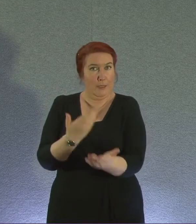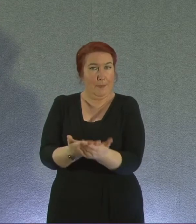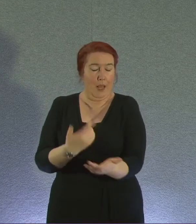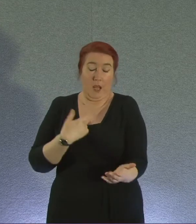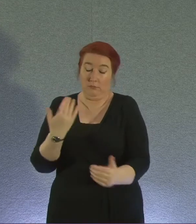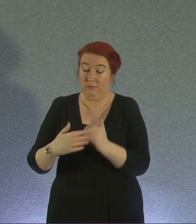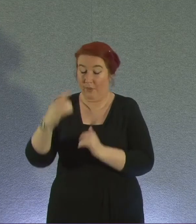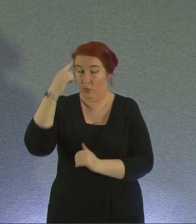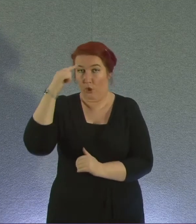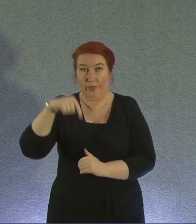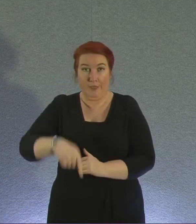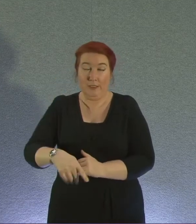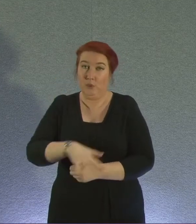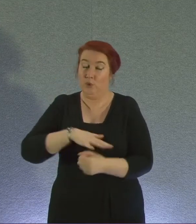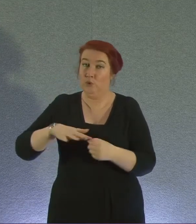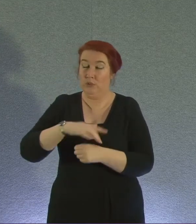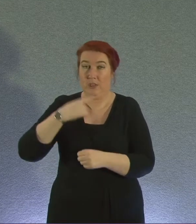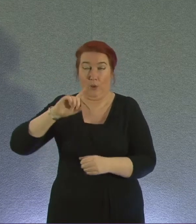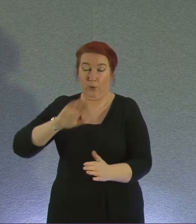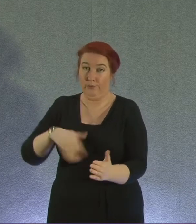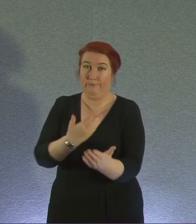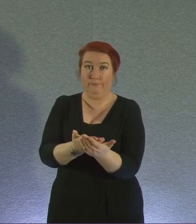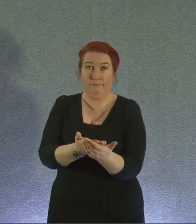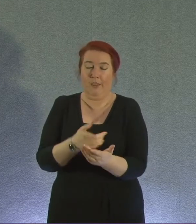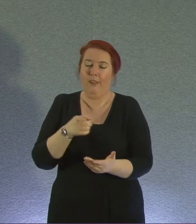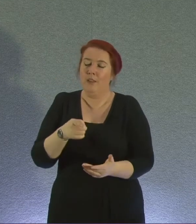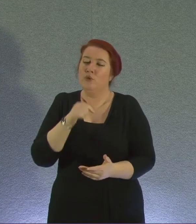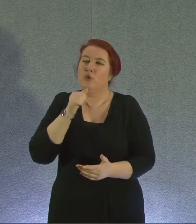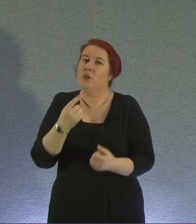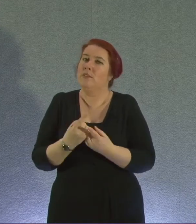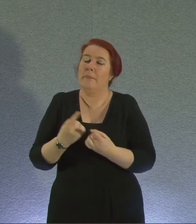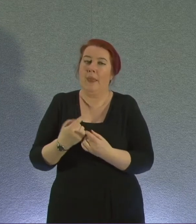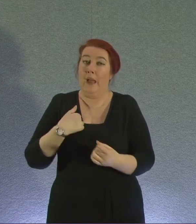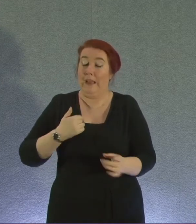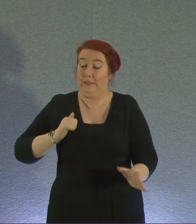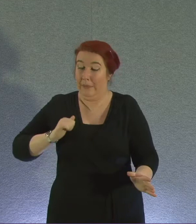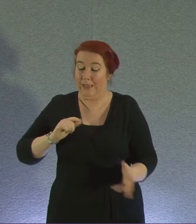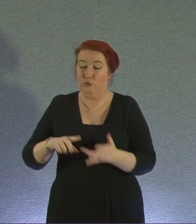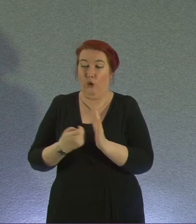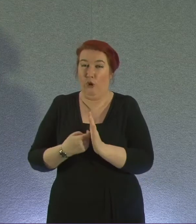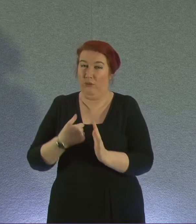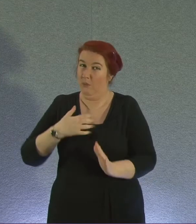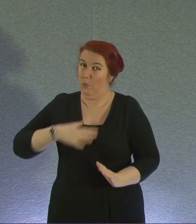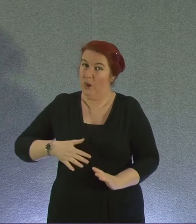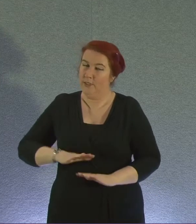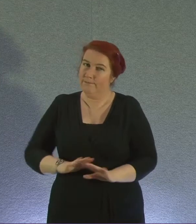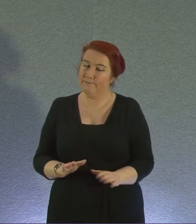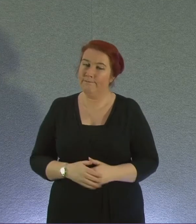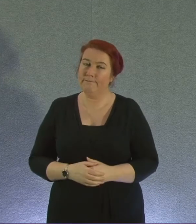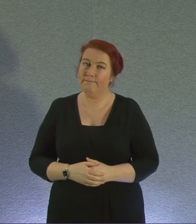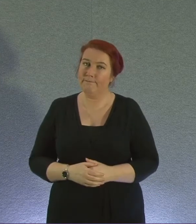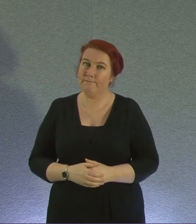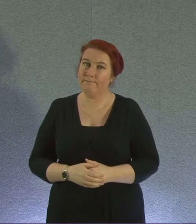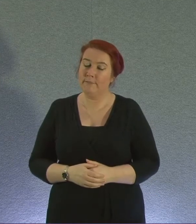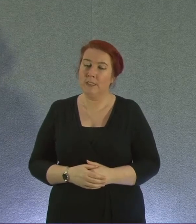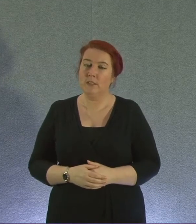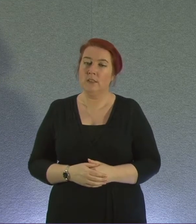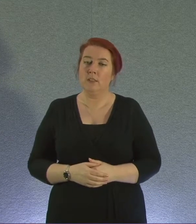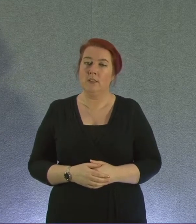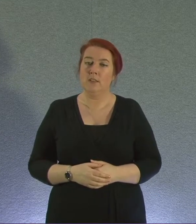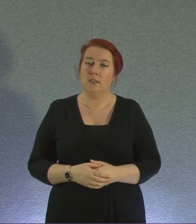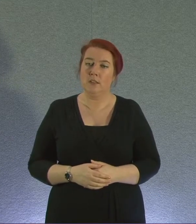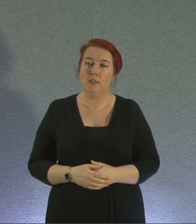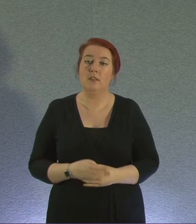in these circumstances. And it is not something I would have anticipated or wished for. Nor, I have to say, would I have anticipated or wished